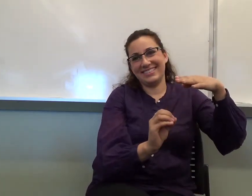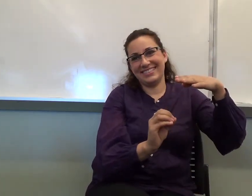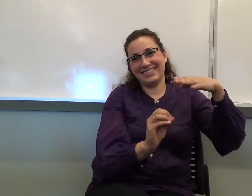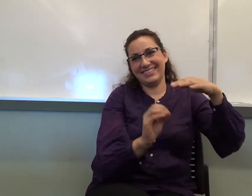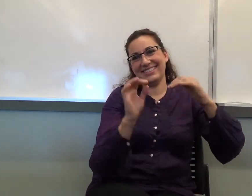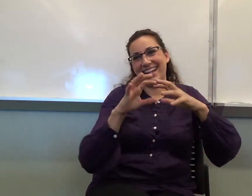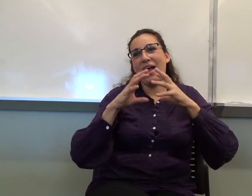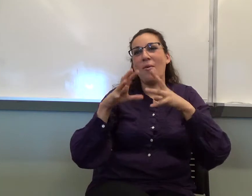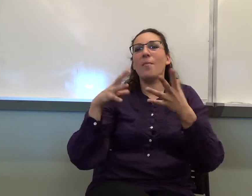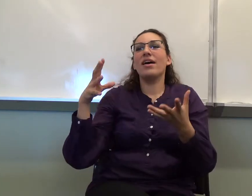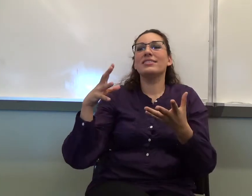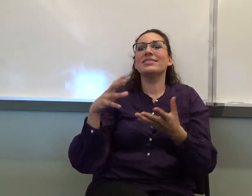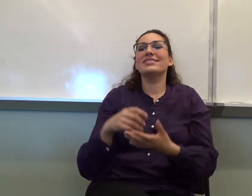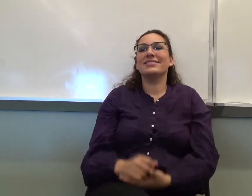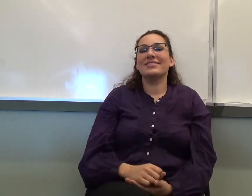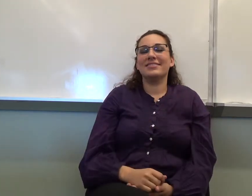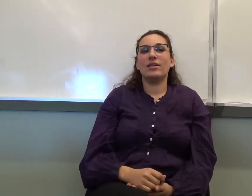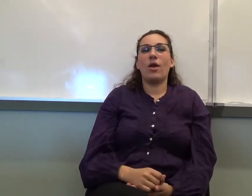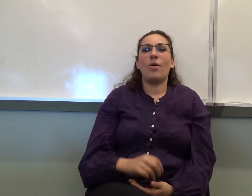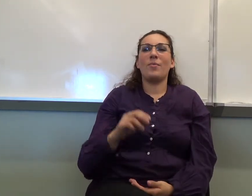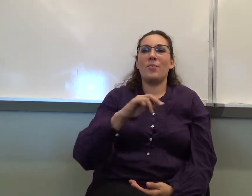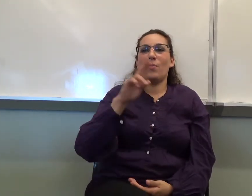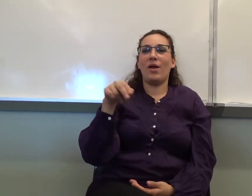And it says round to the nearest tenth of a percent.